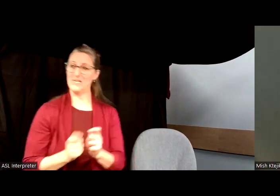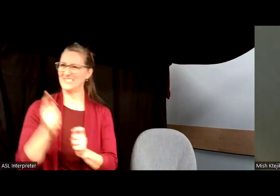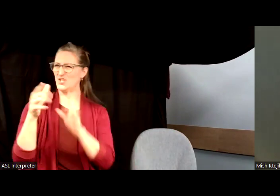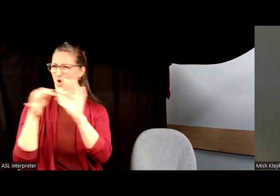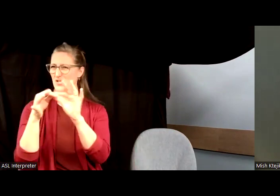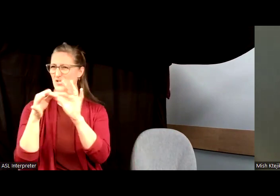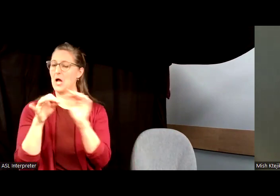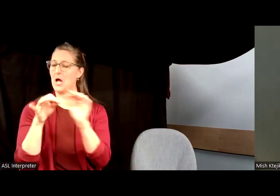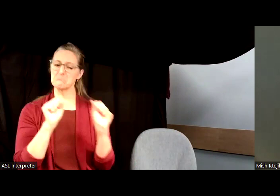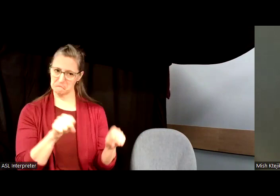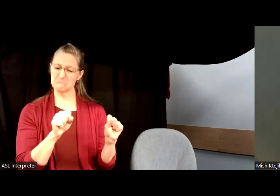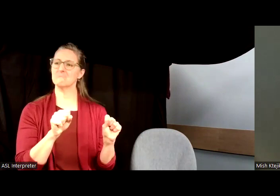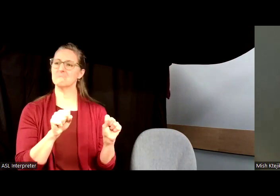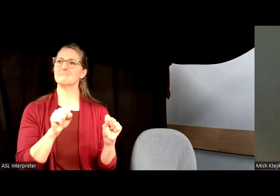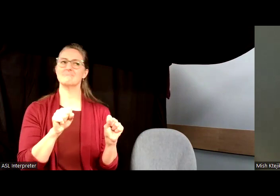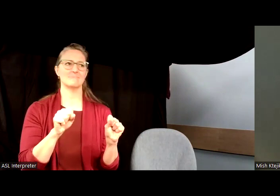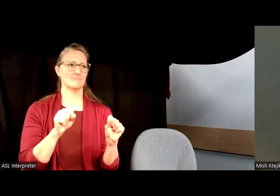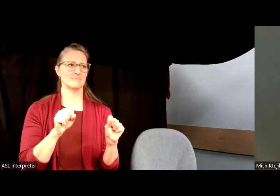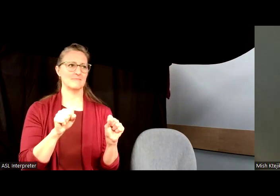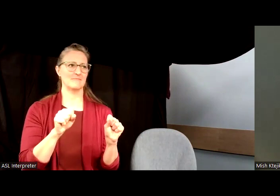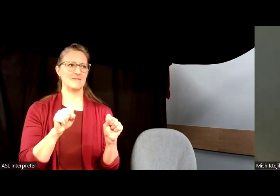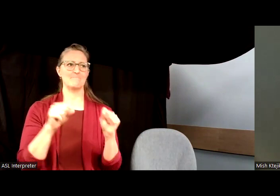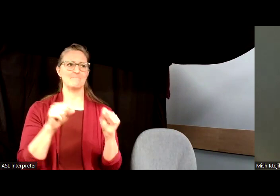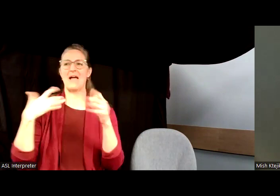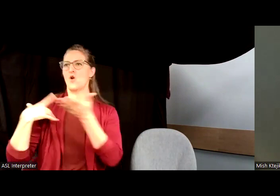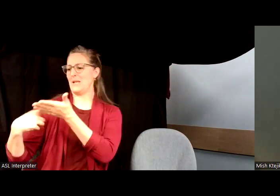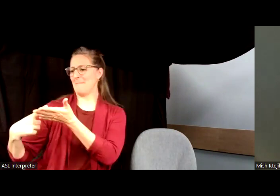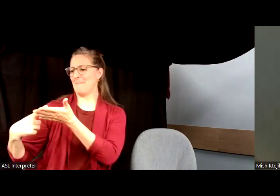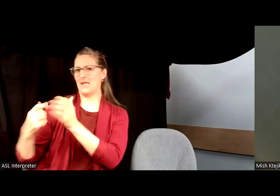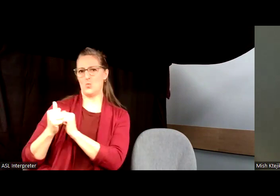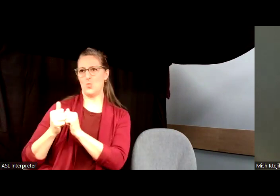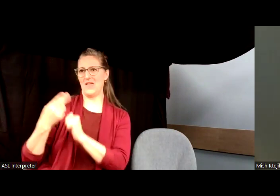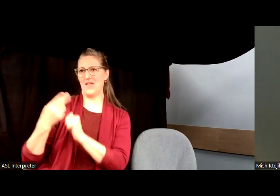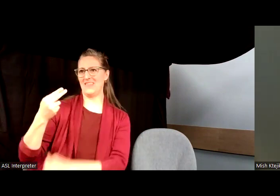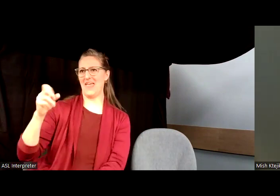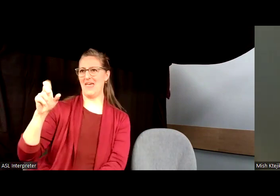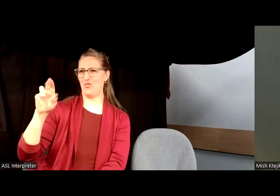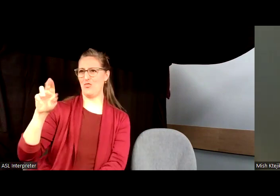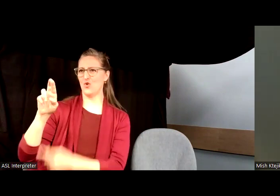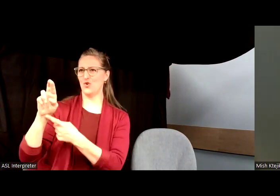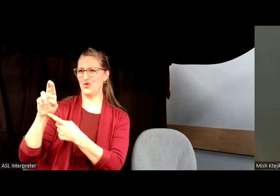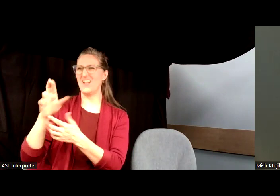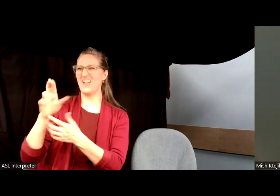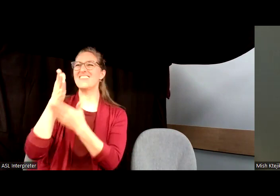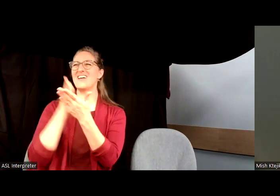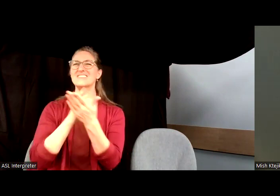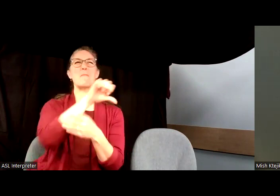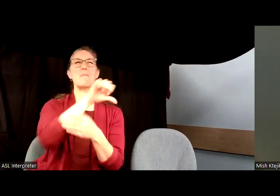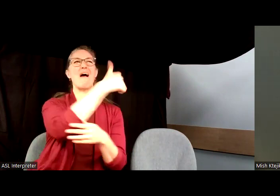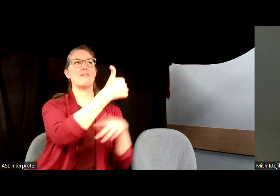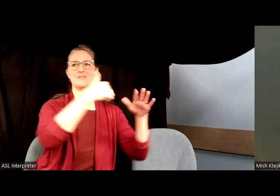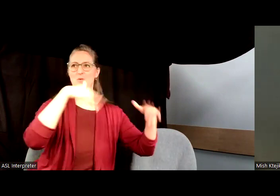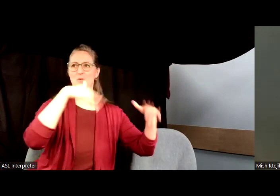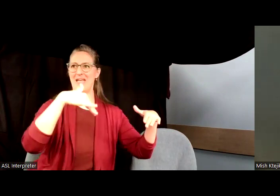Most things I vetted with Heather. However, there's other ones that are outside of what we talked about and we may have to